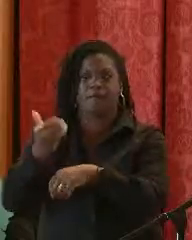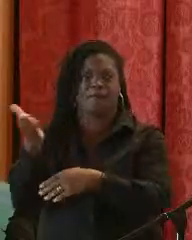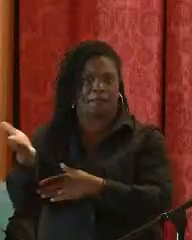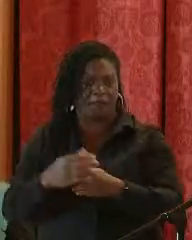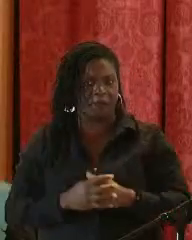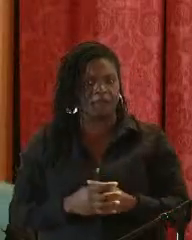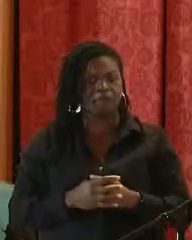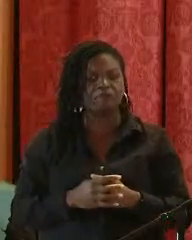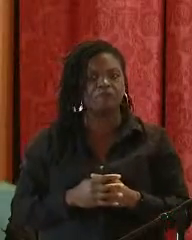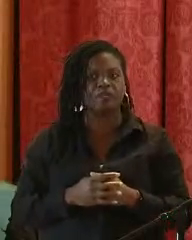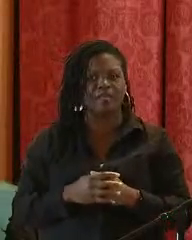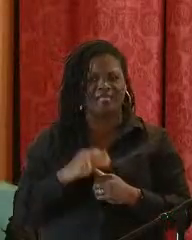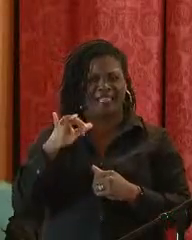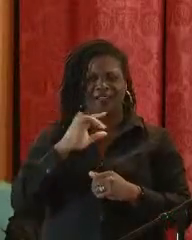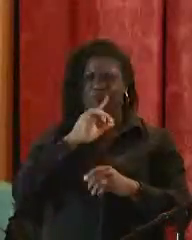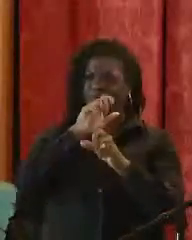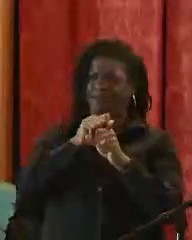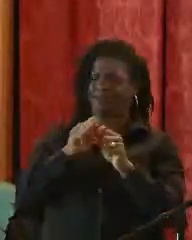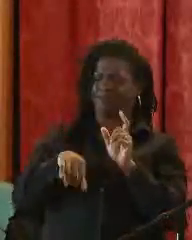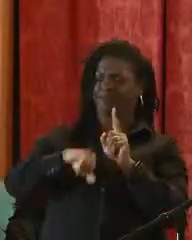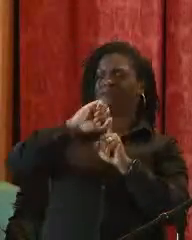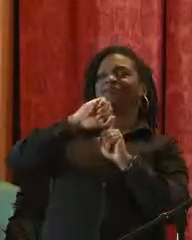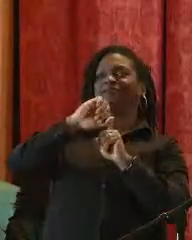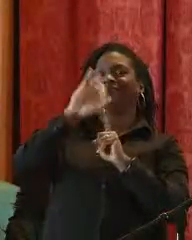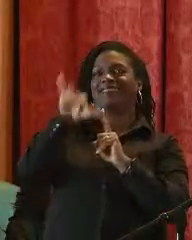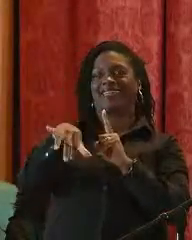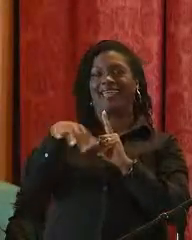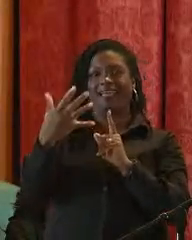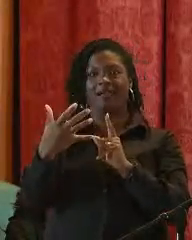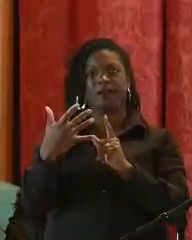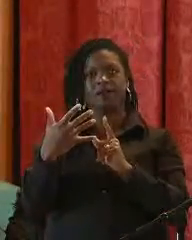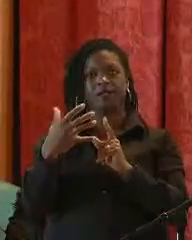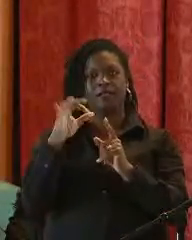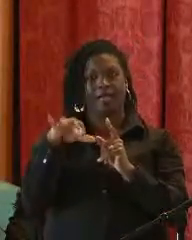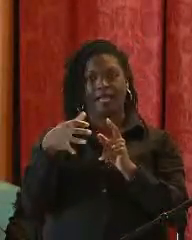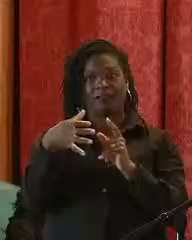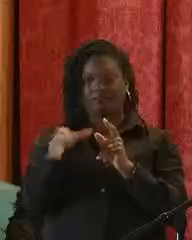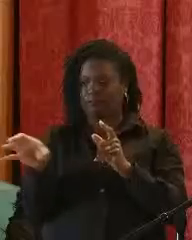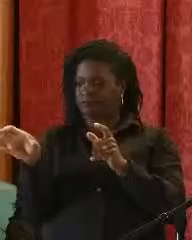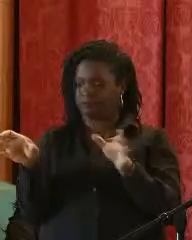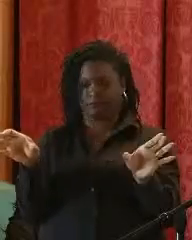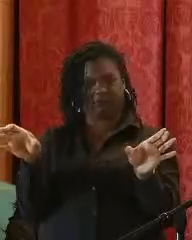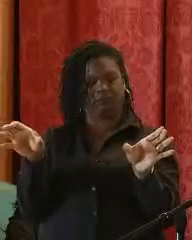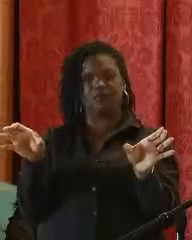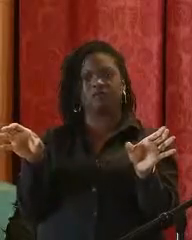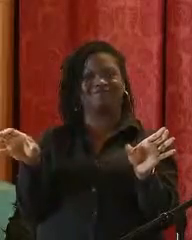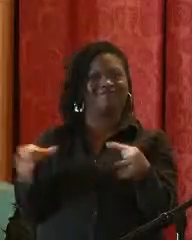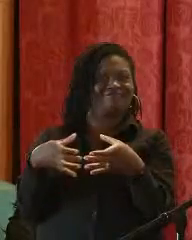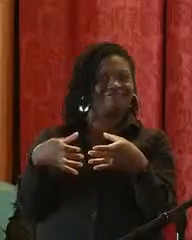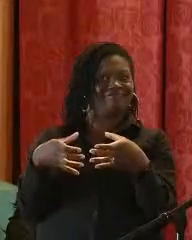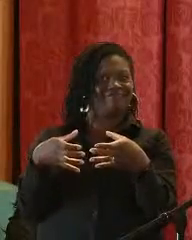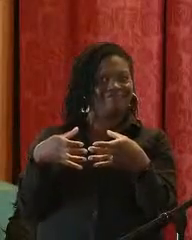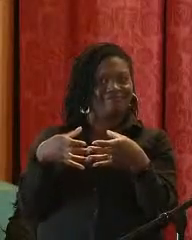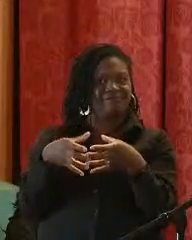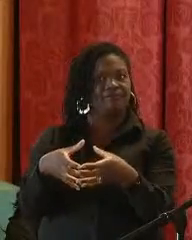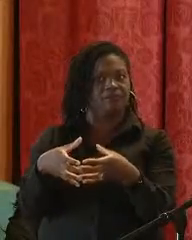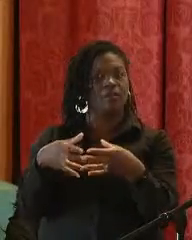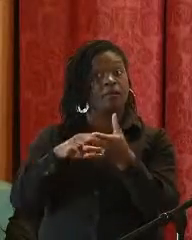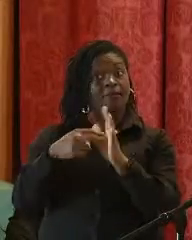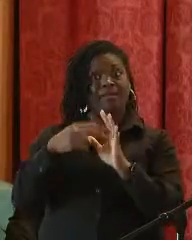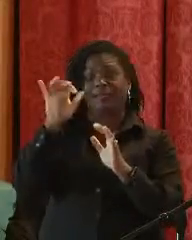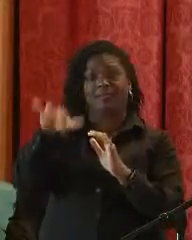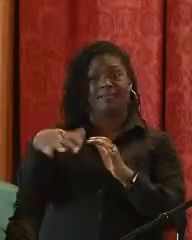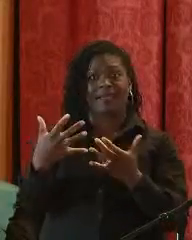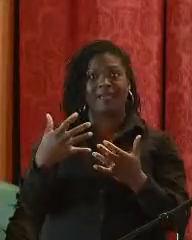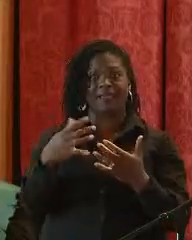most striking to me is that he ended this segregation of our students with disabilities in those last schools, not